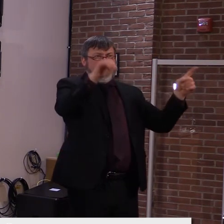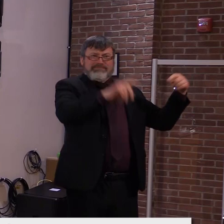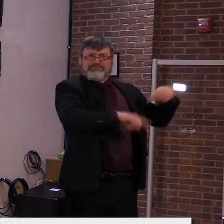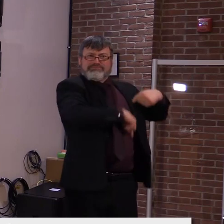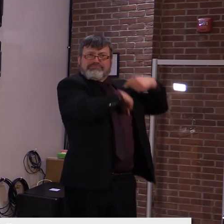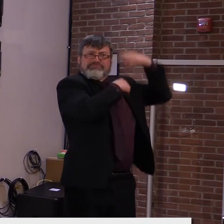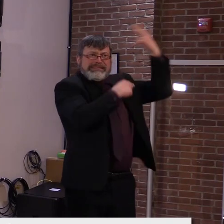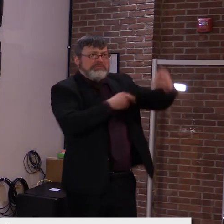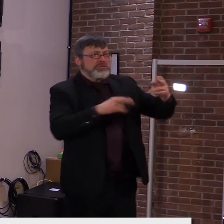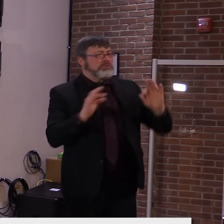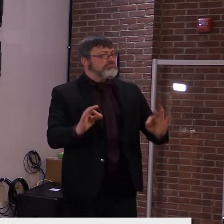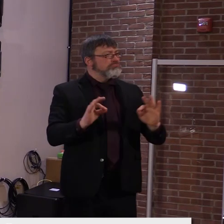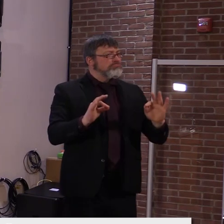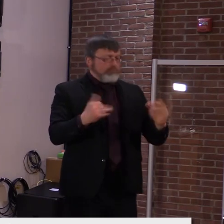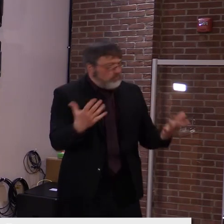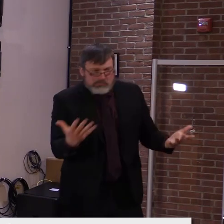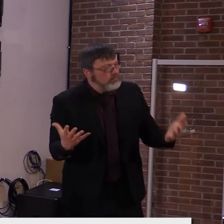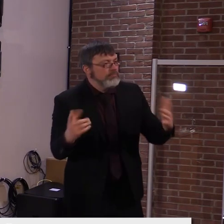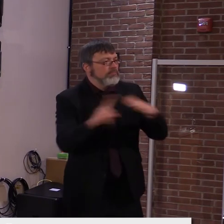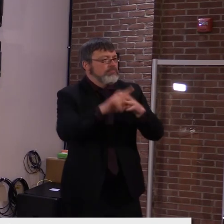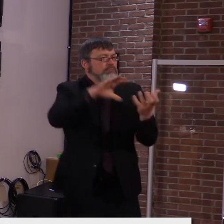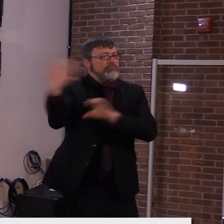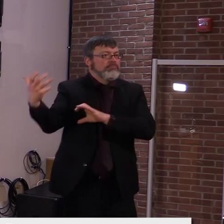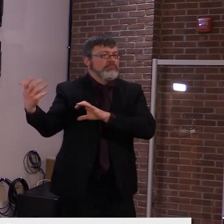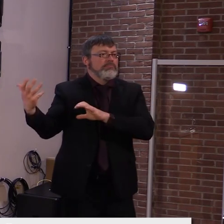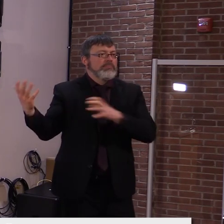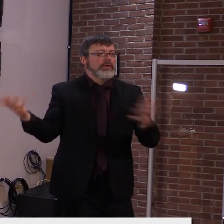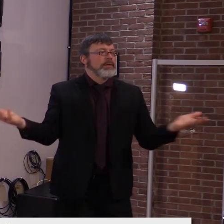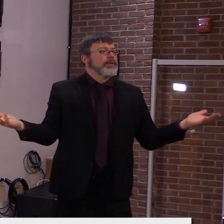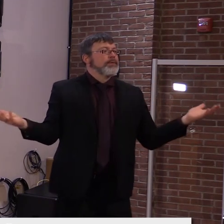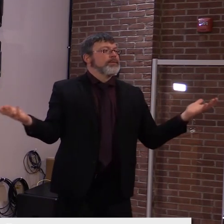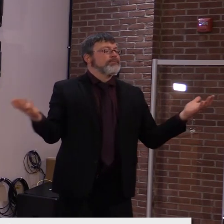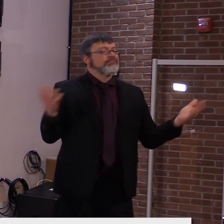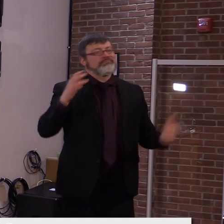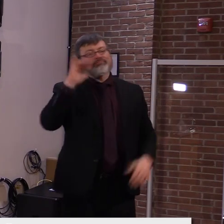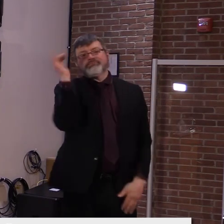state registration system. But let me check on that.